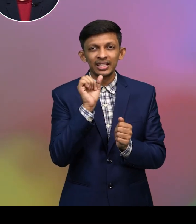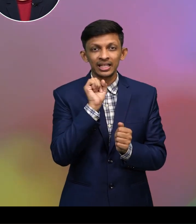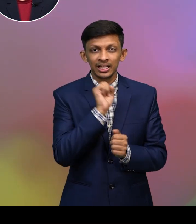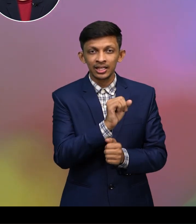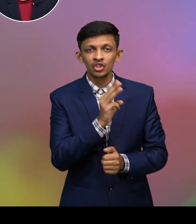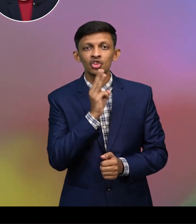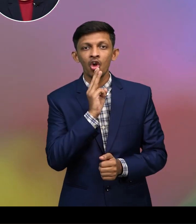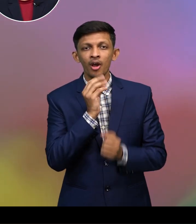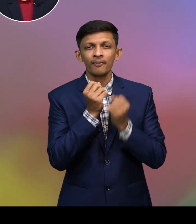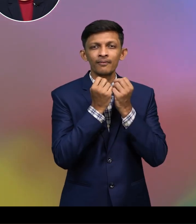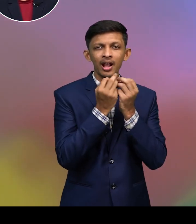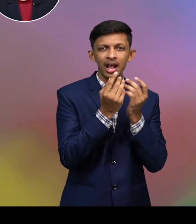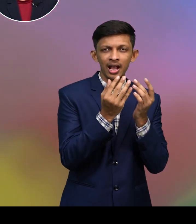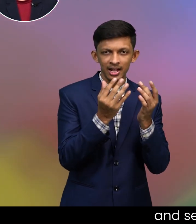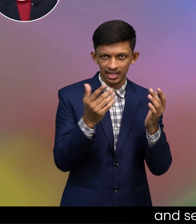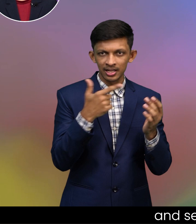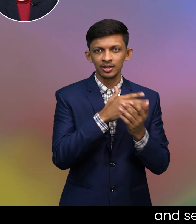Hemodialysis.